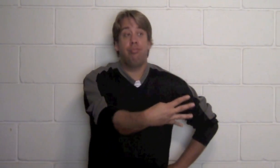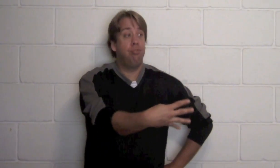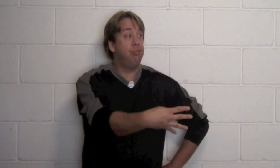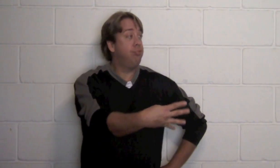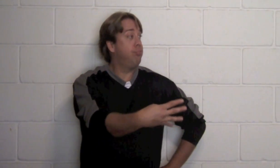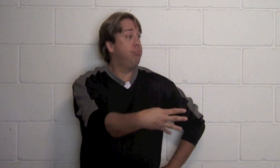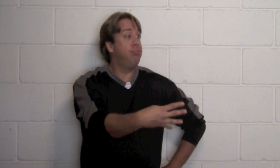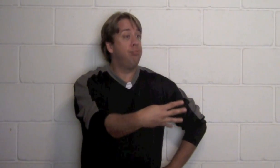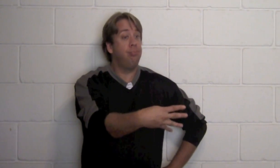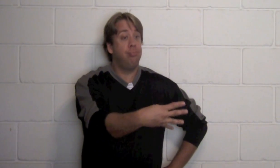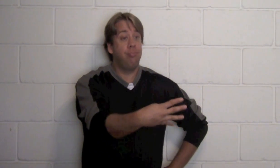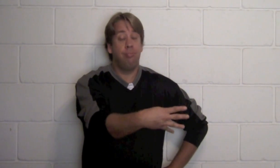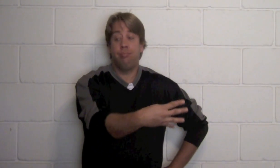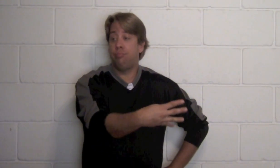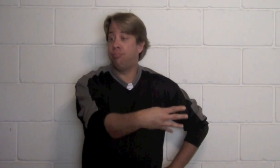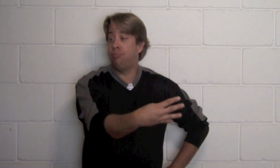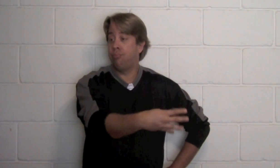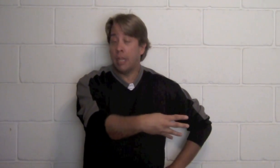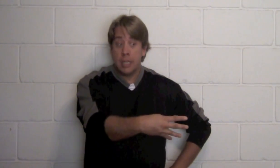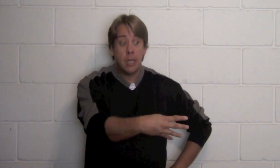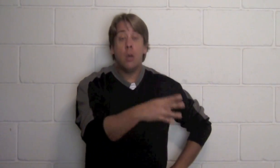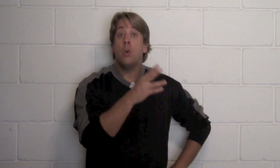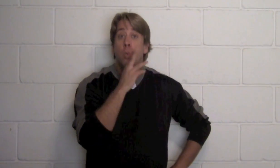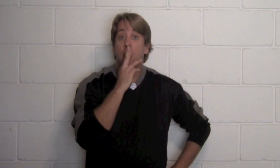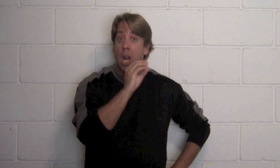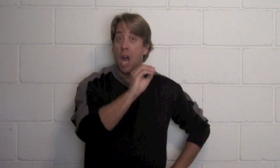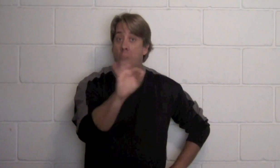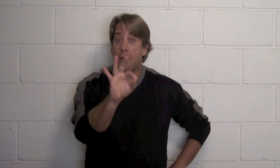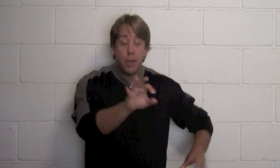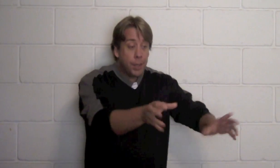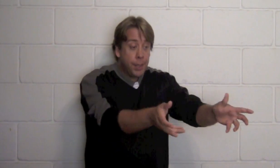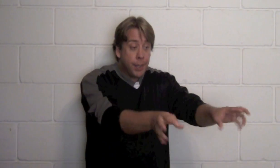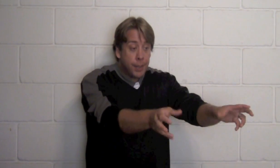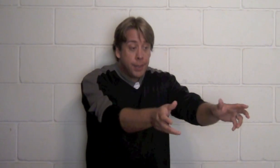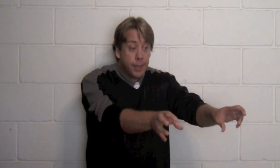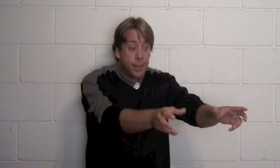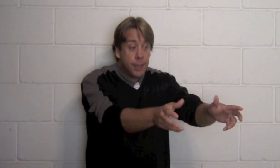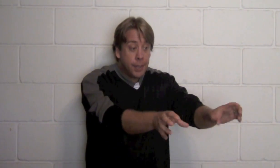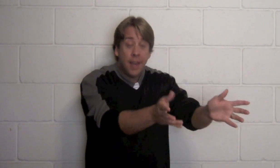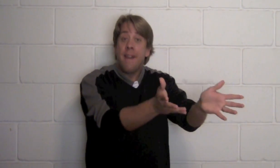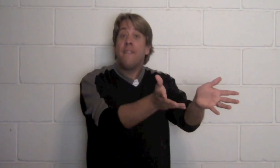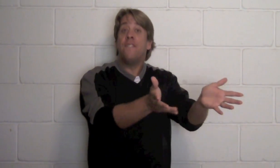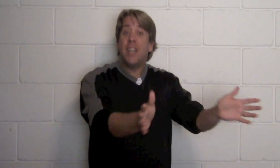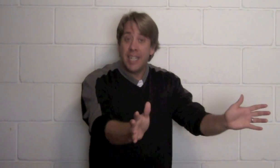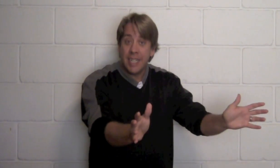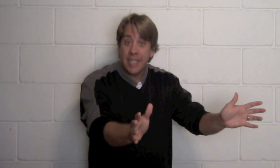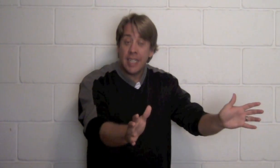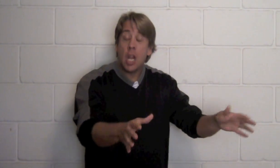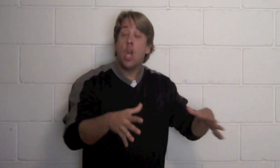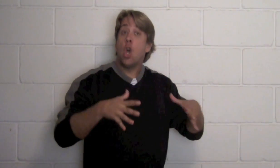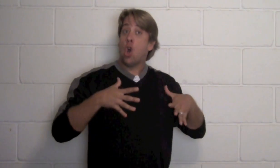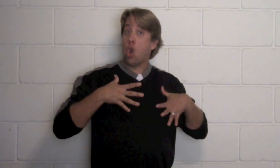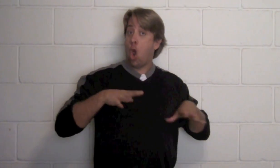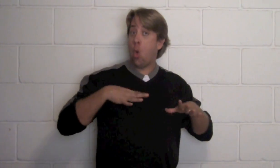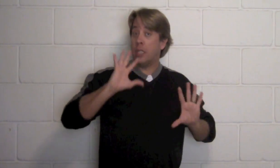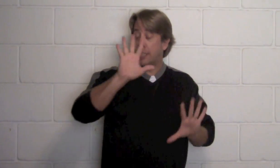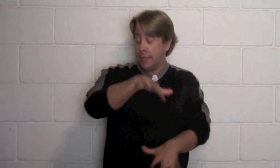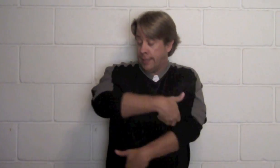The bathtub started to fill up, and then she turned off the water.